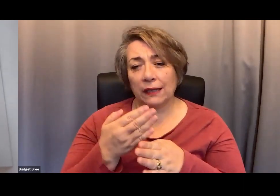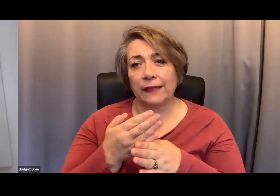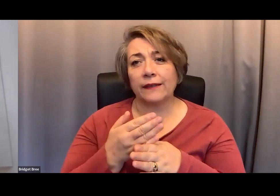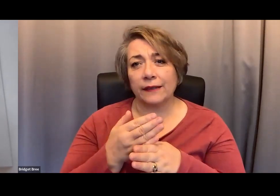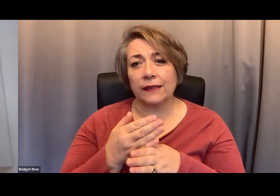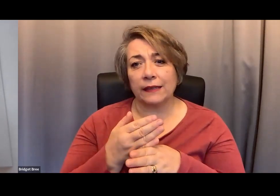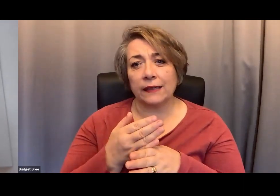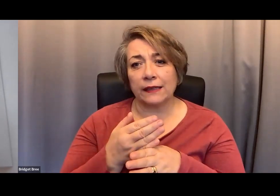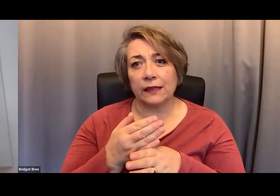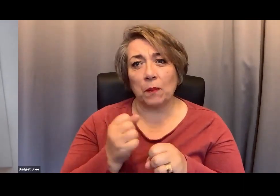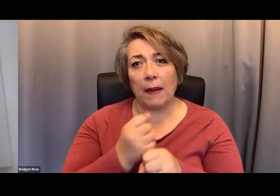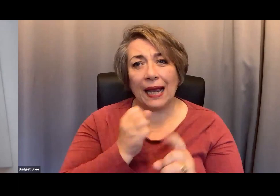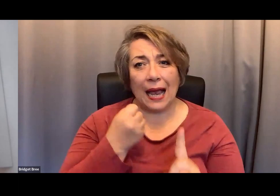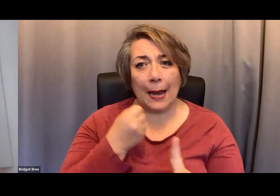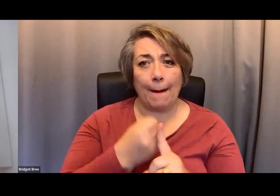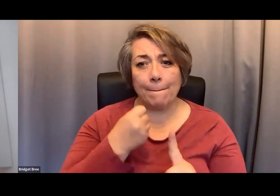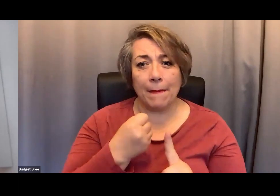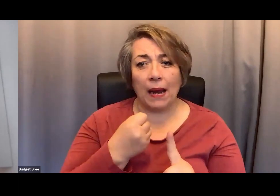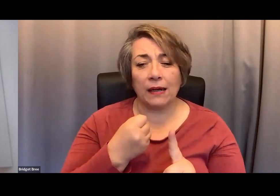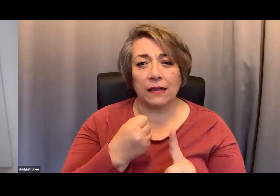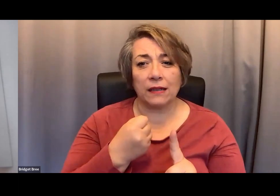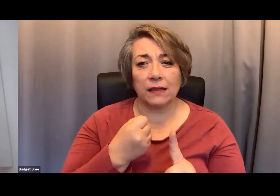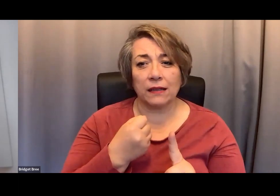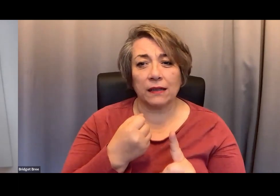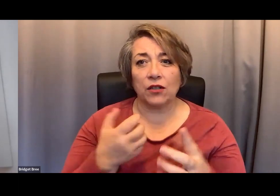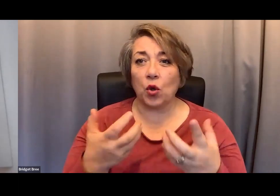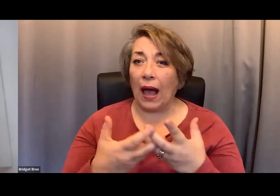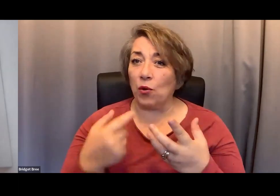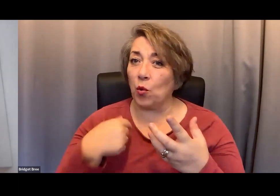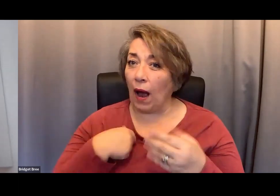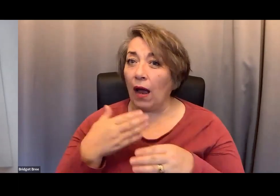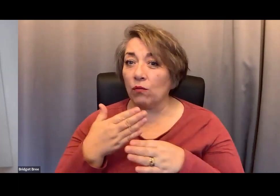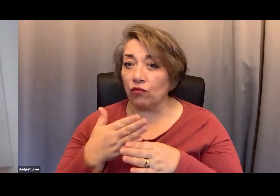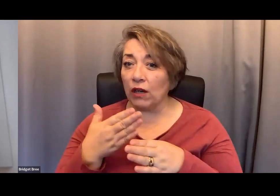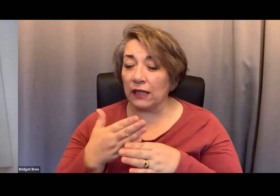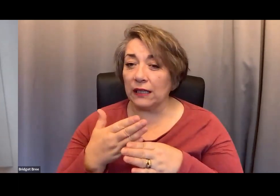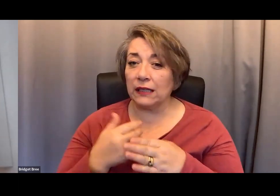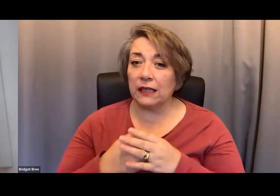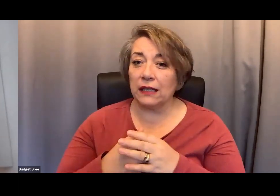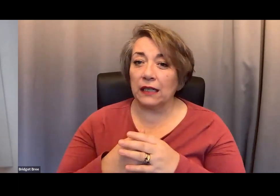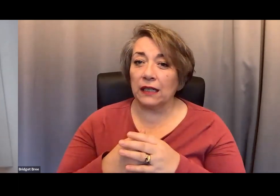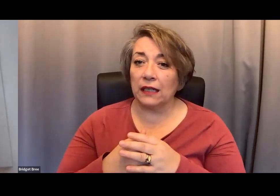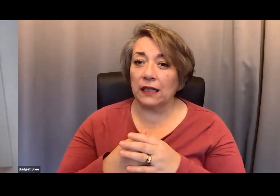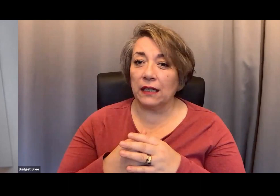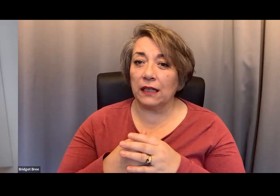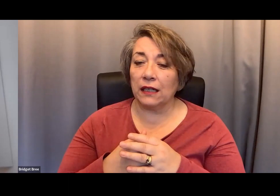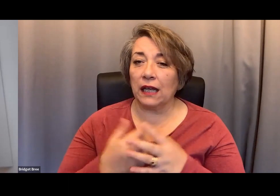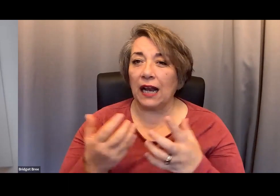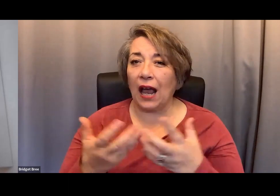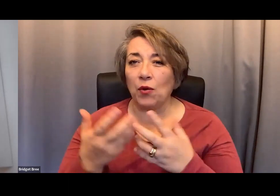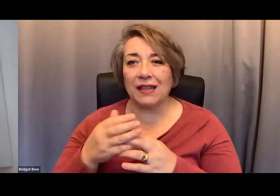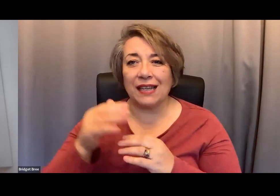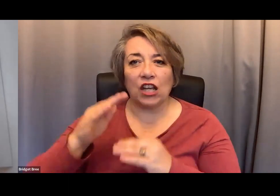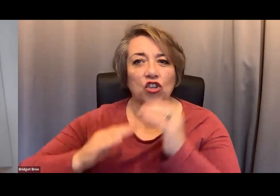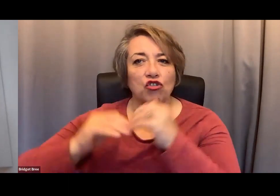in order to make impact. So how do I practice, and how do anyone in the construction sector or